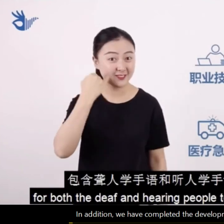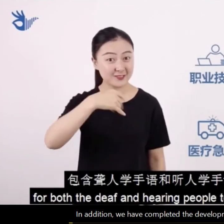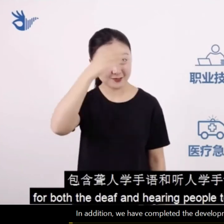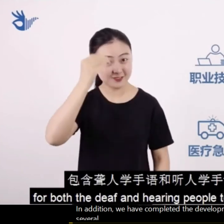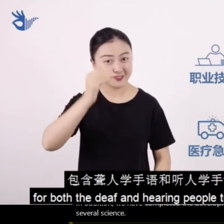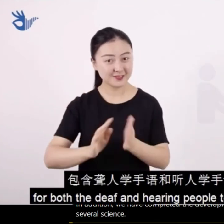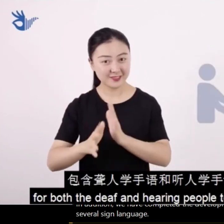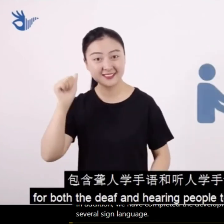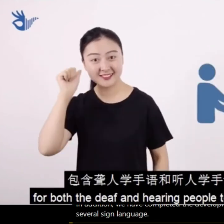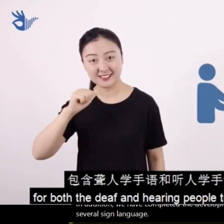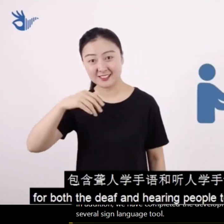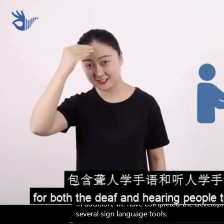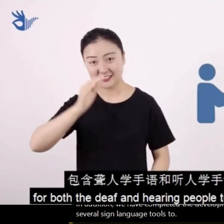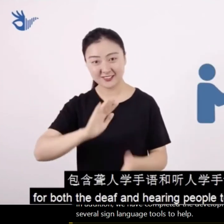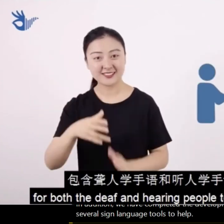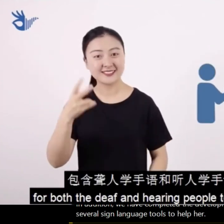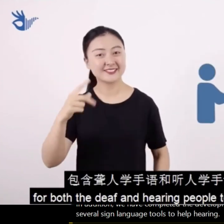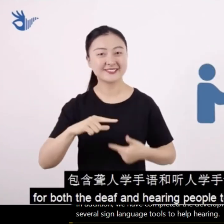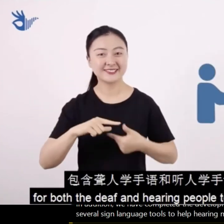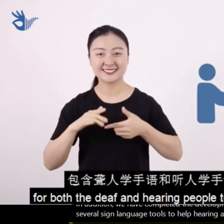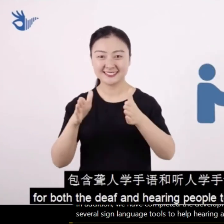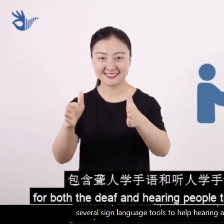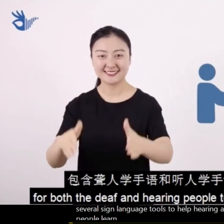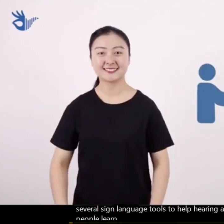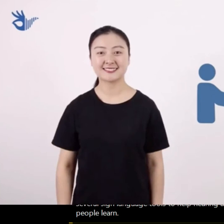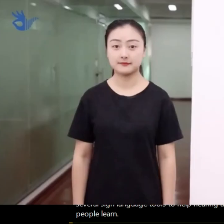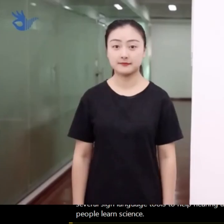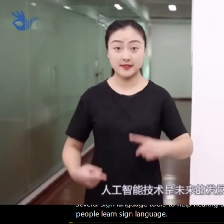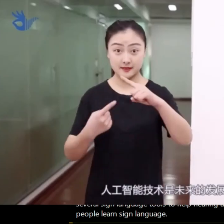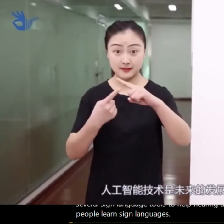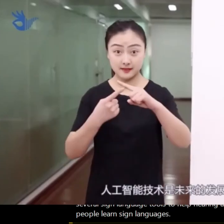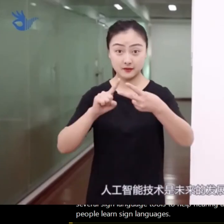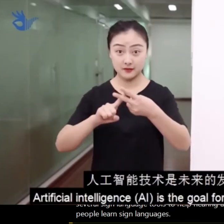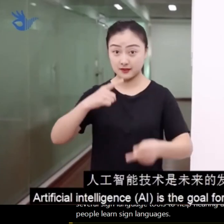several sign language tools to help hearing and deaf people learn sign languages.